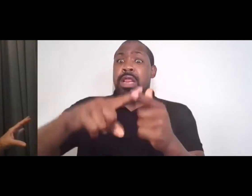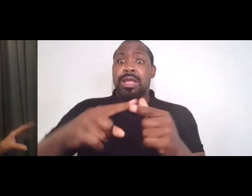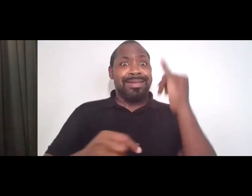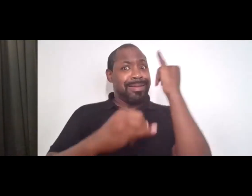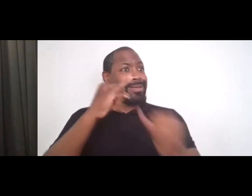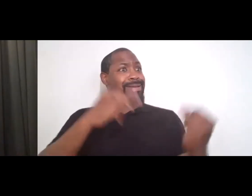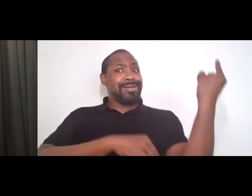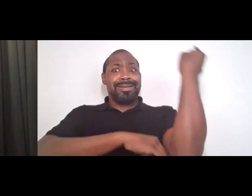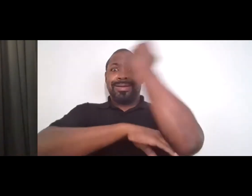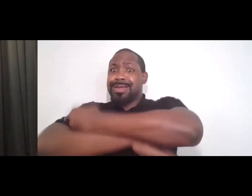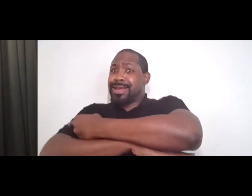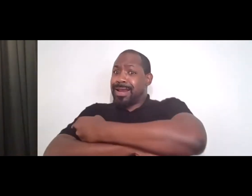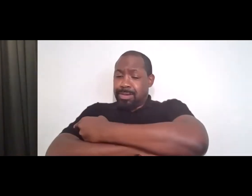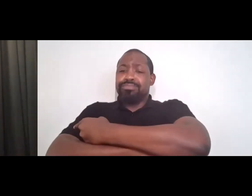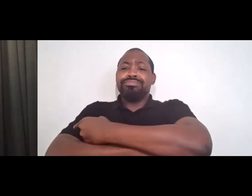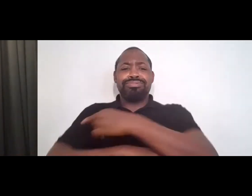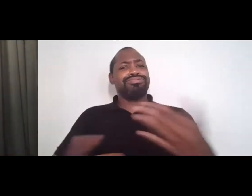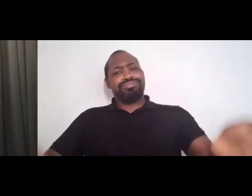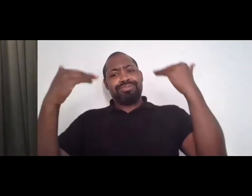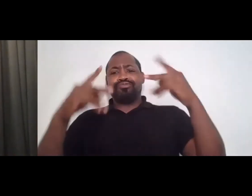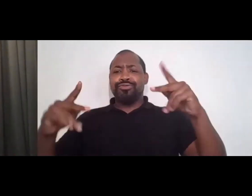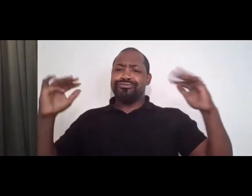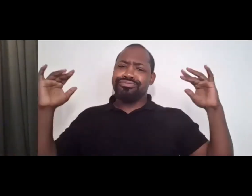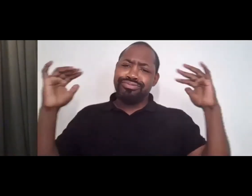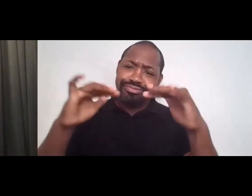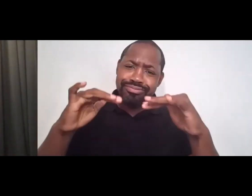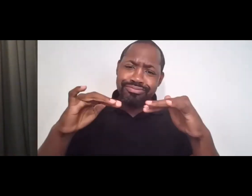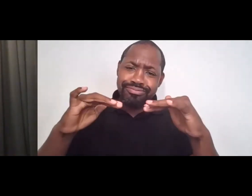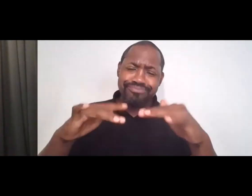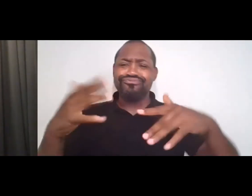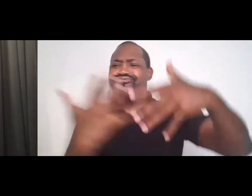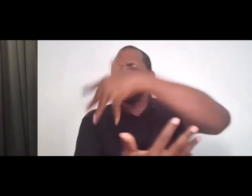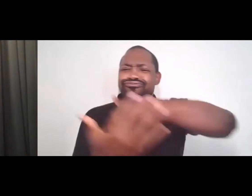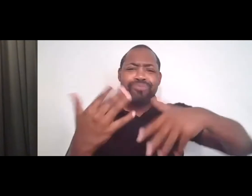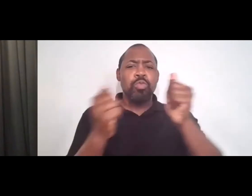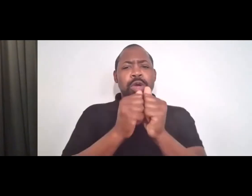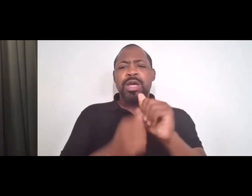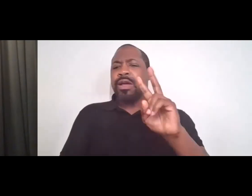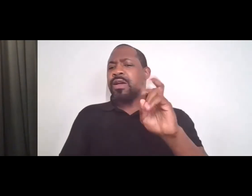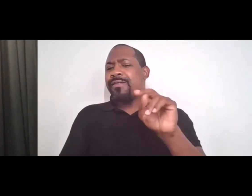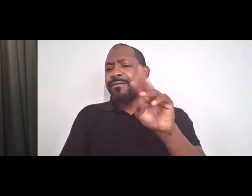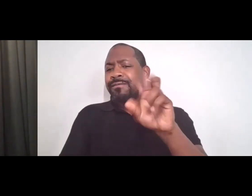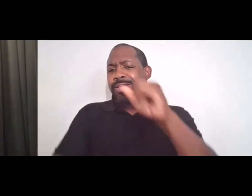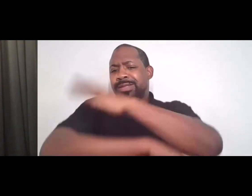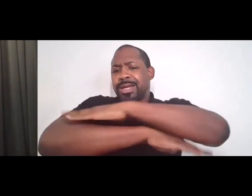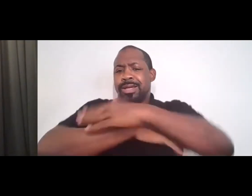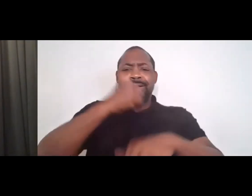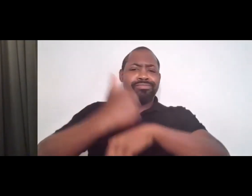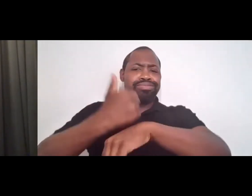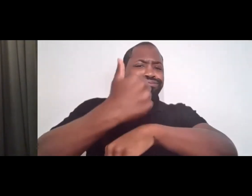and participate. But on the final day, we would have people come into the State House and be able to have